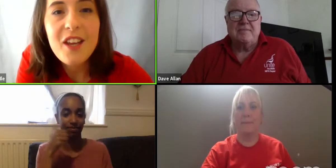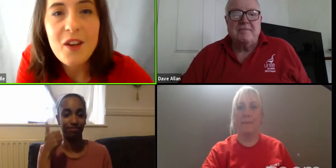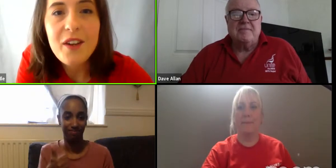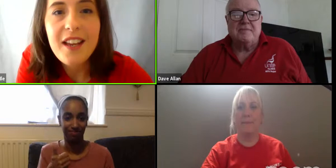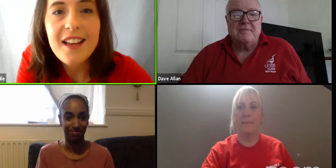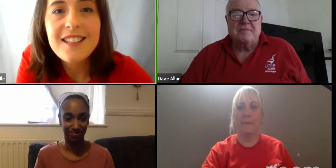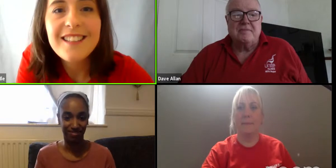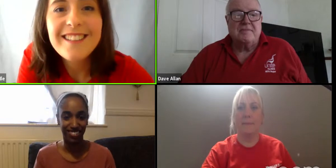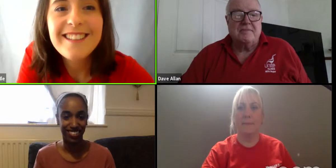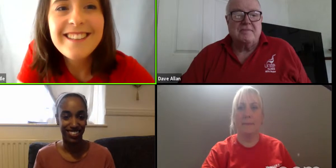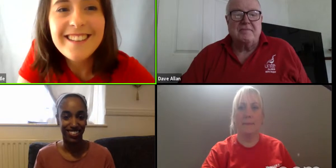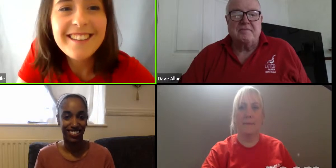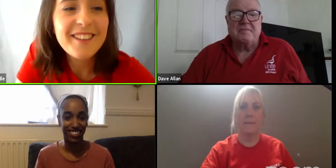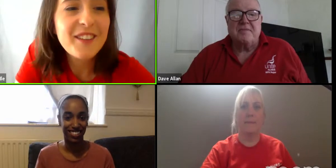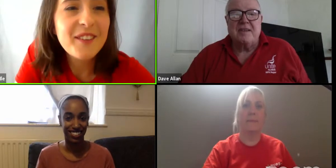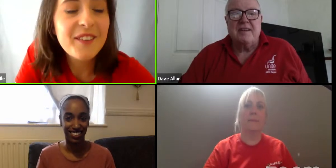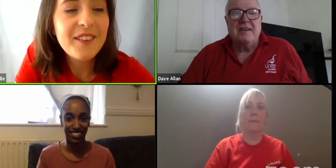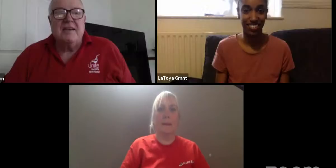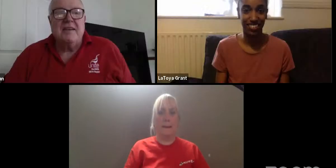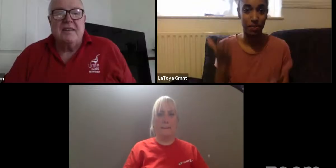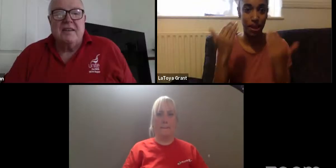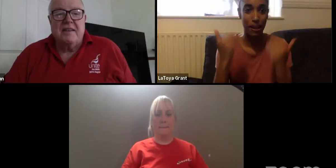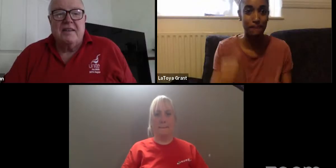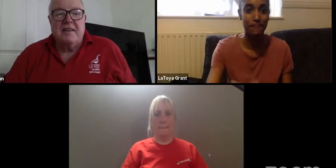The Unite the Union.